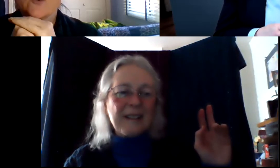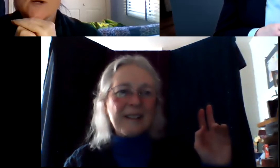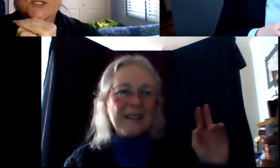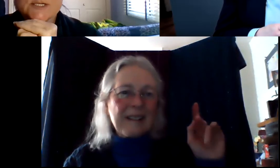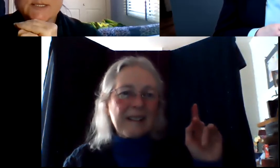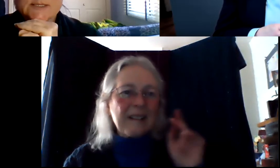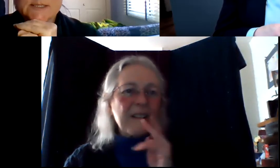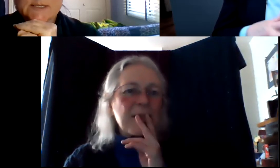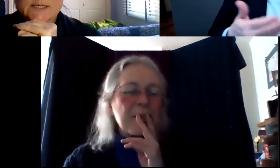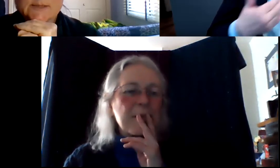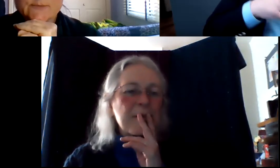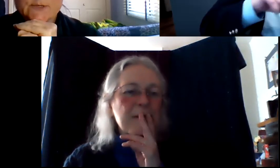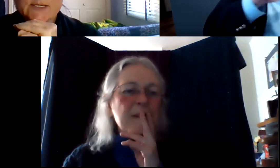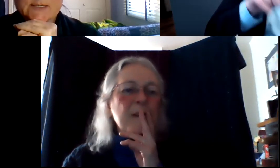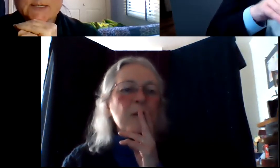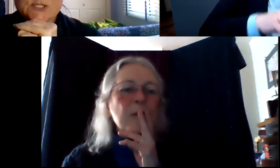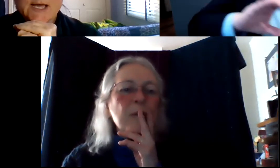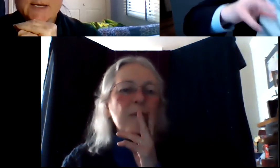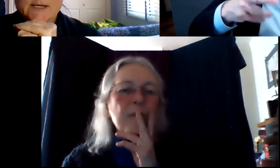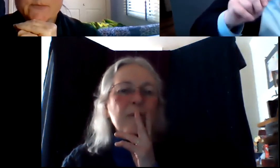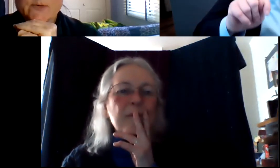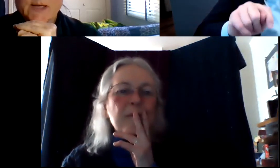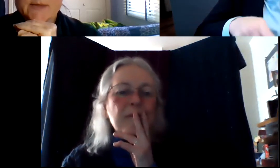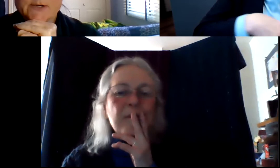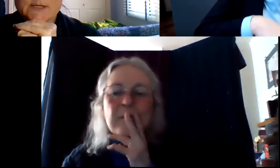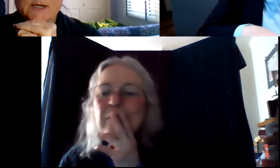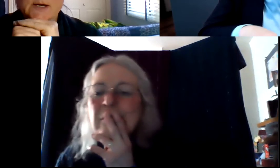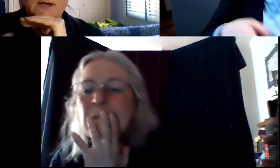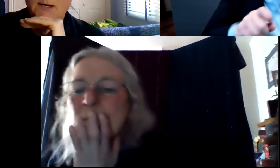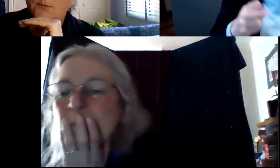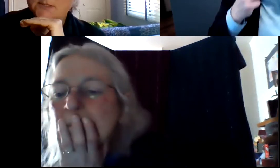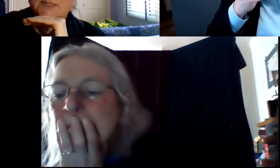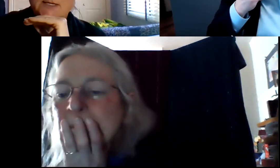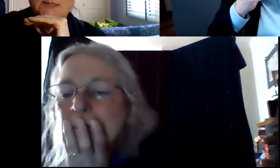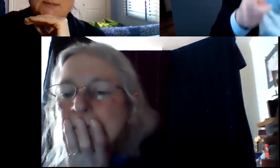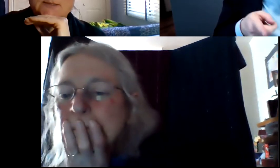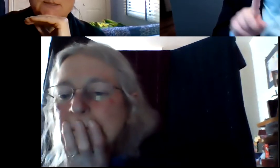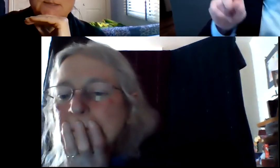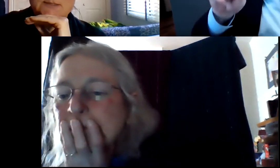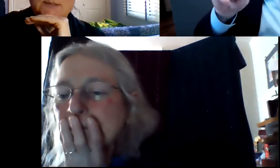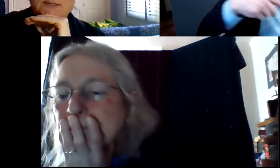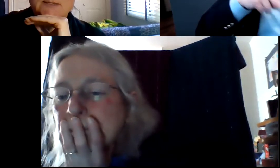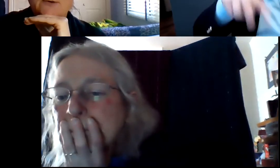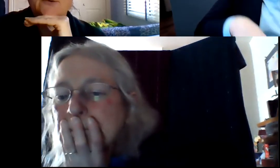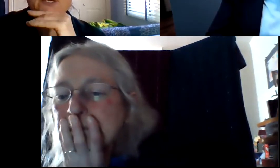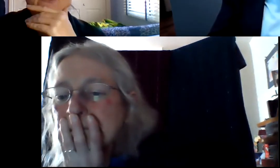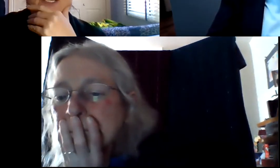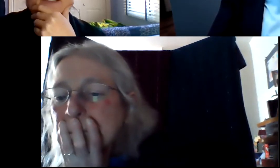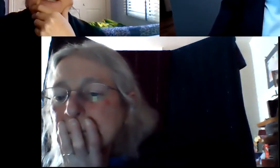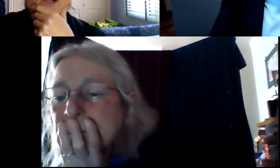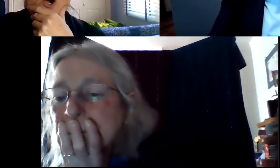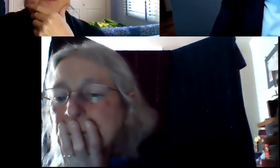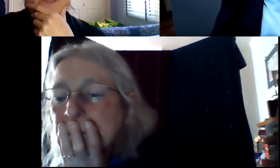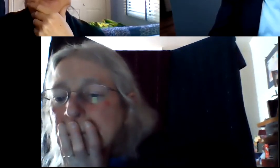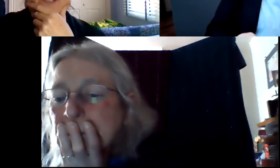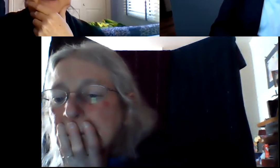I have a question in the chat from Heather. 1 second. And then I'll go to you,